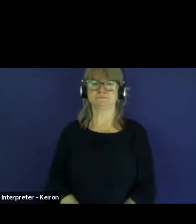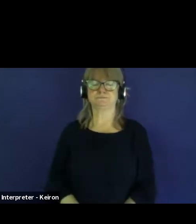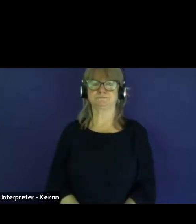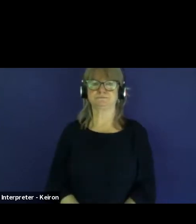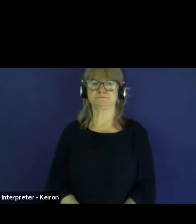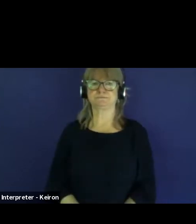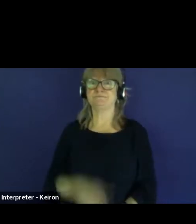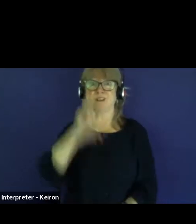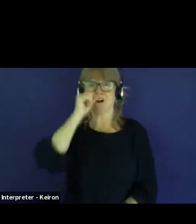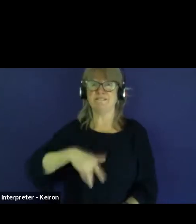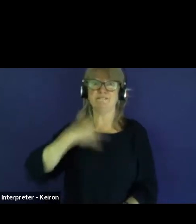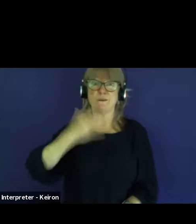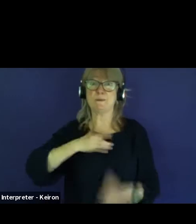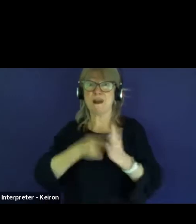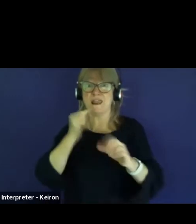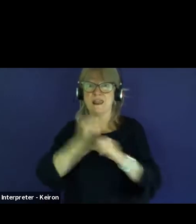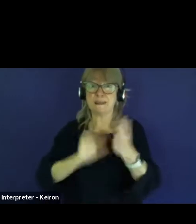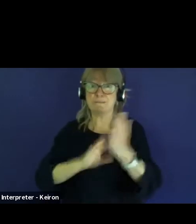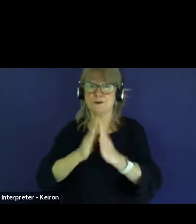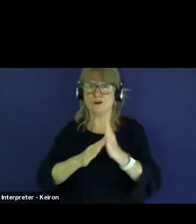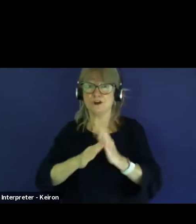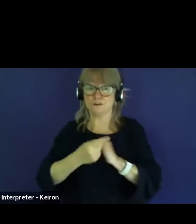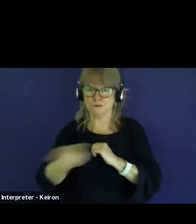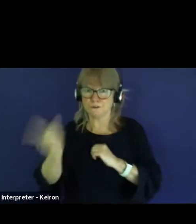already feel my legs burning, I bet you can.